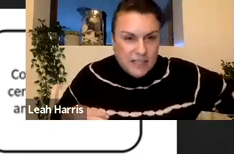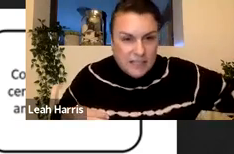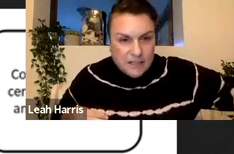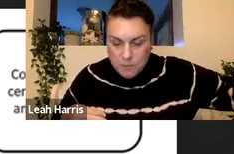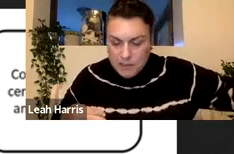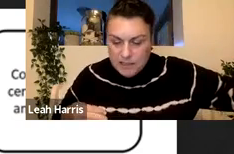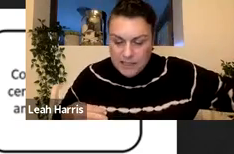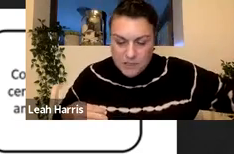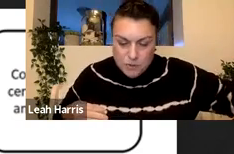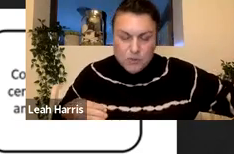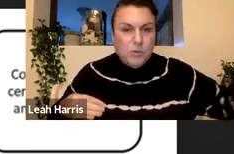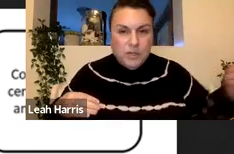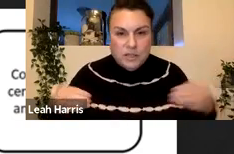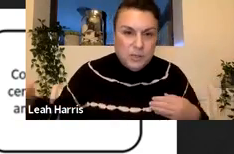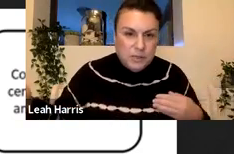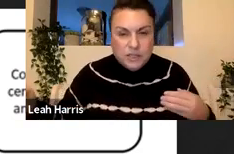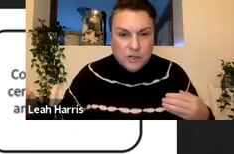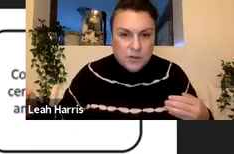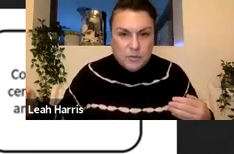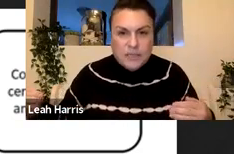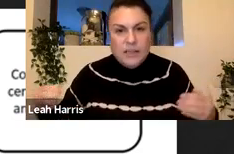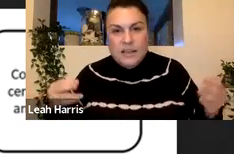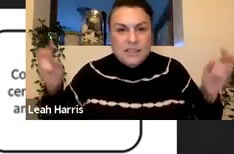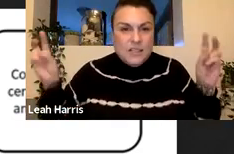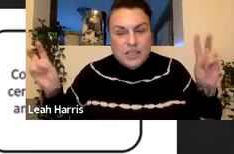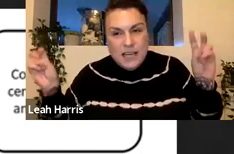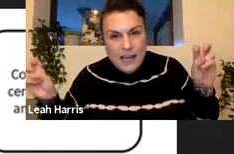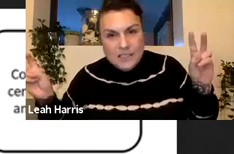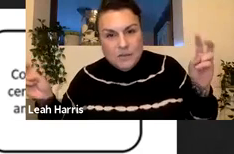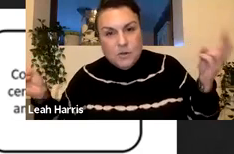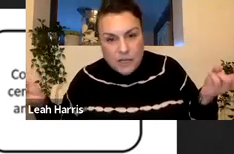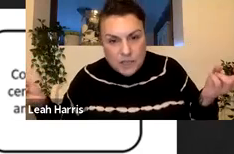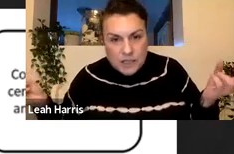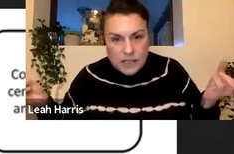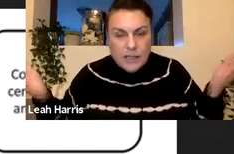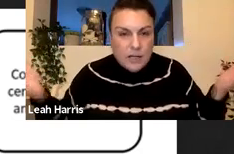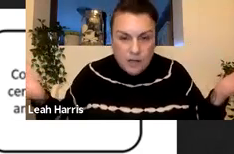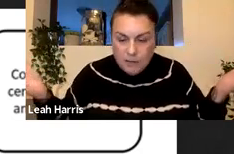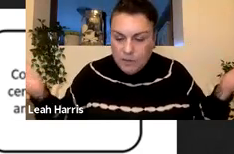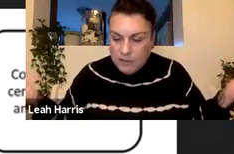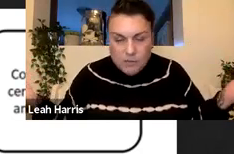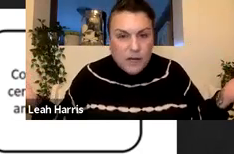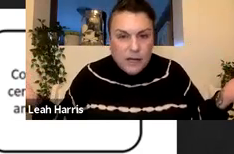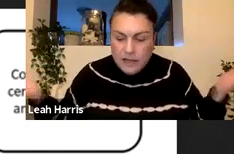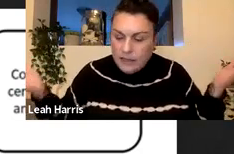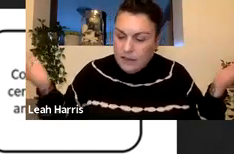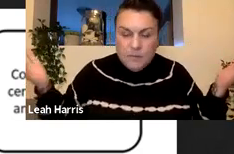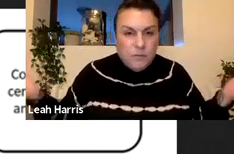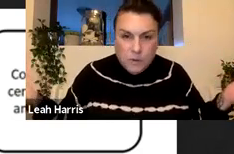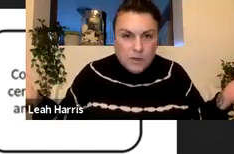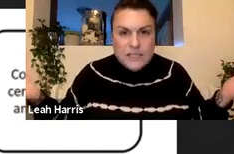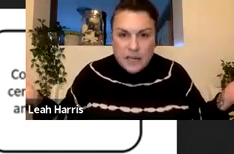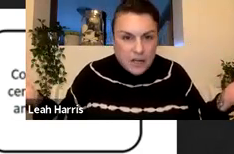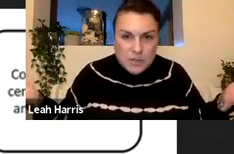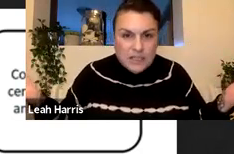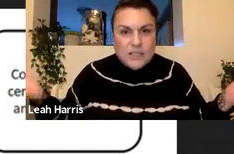what's going to get the response as usual including terms such as active aggression that are not really defined um